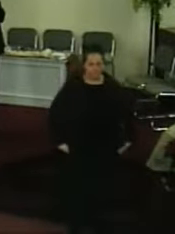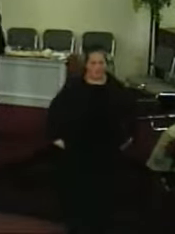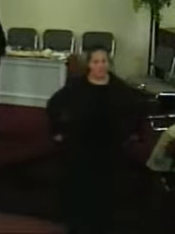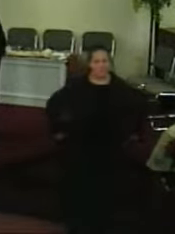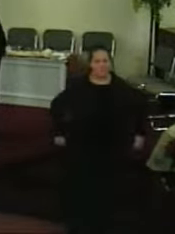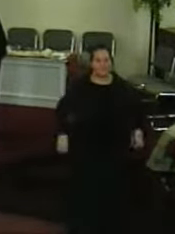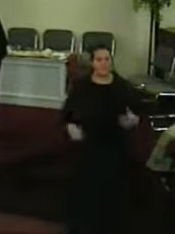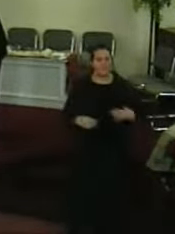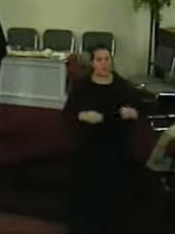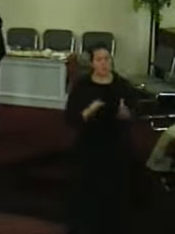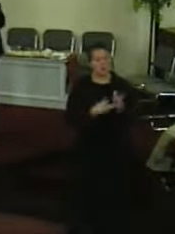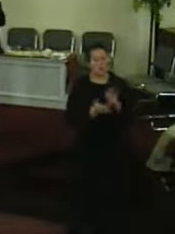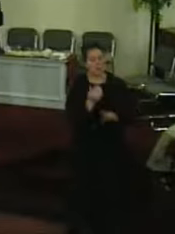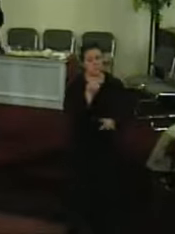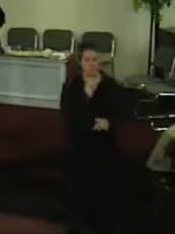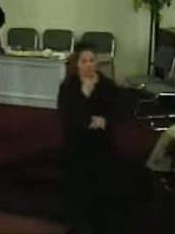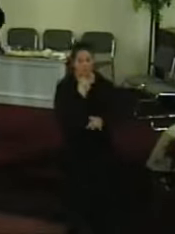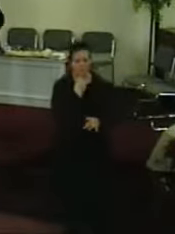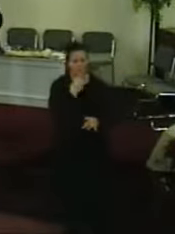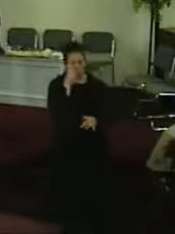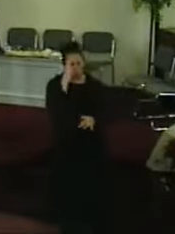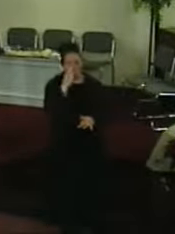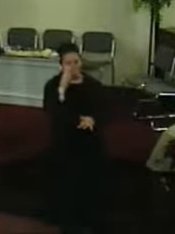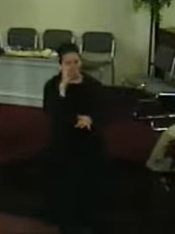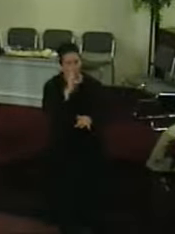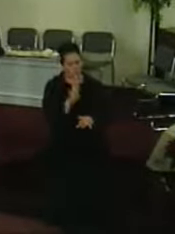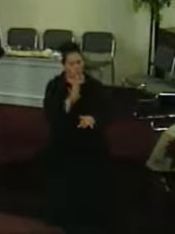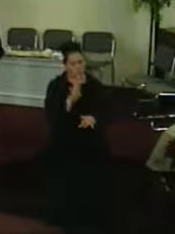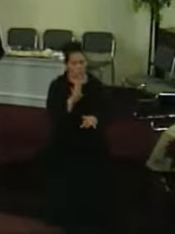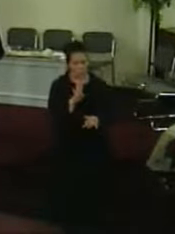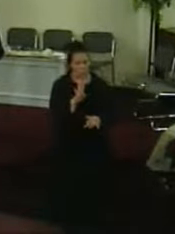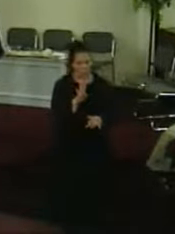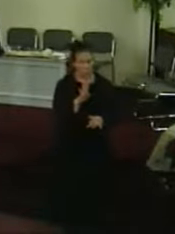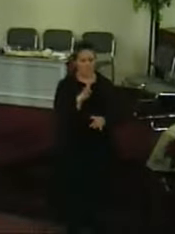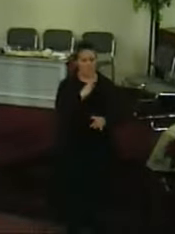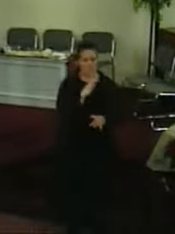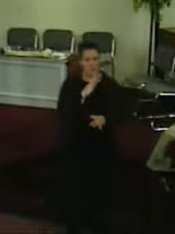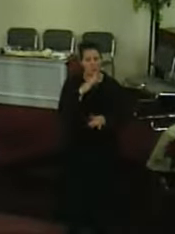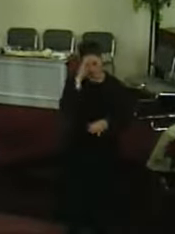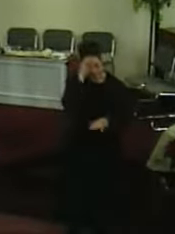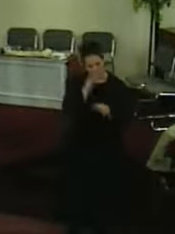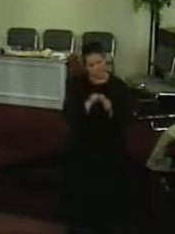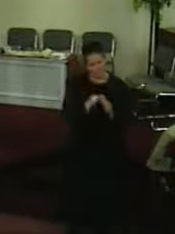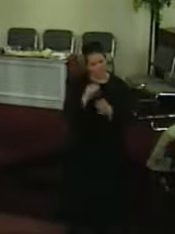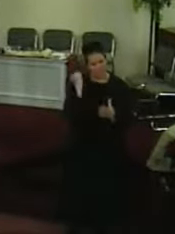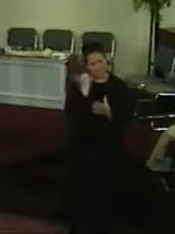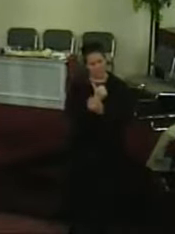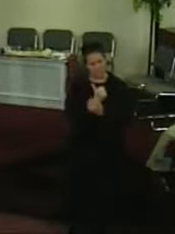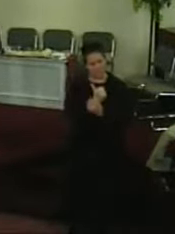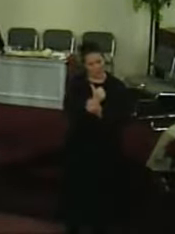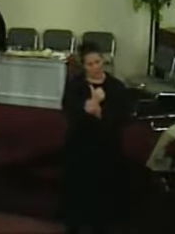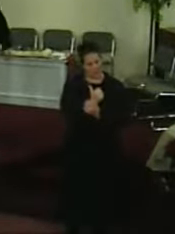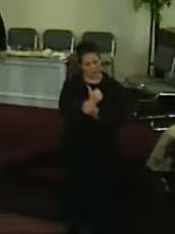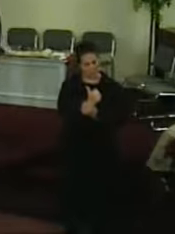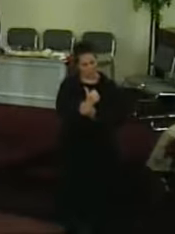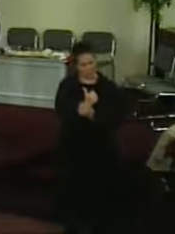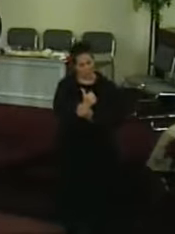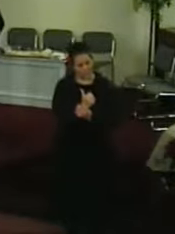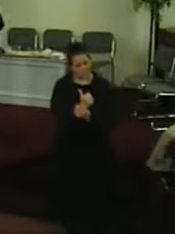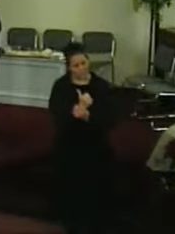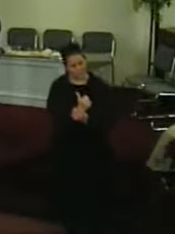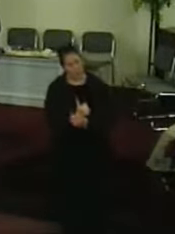And so the Bible says in Romans 4, talking about the faith of Abraham, who hoped against hope.